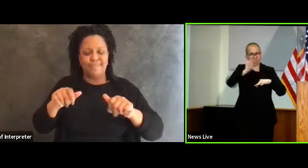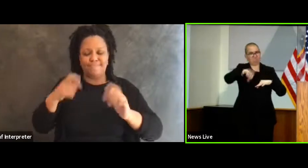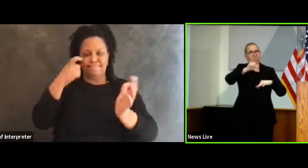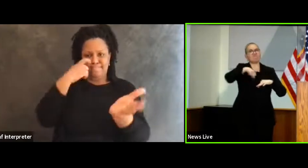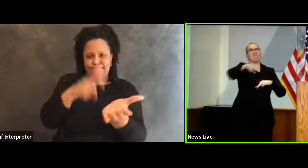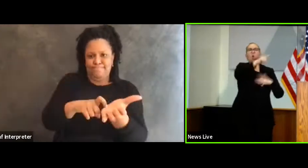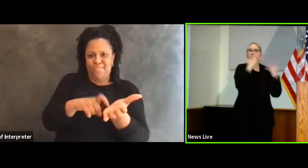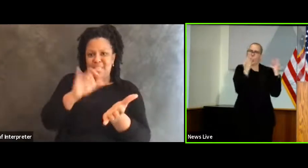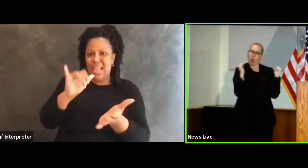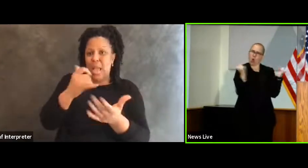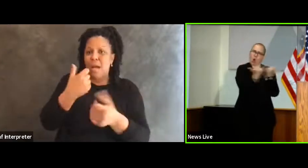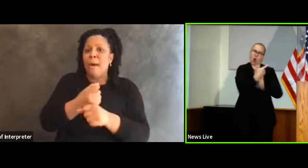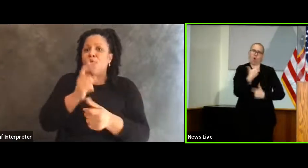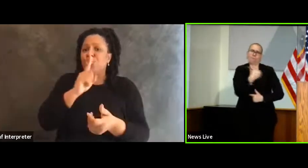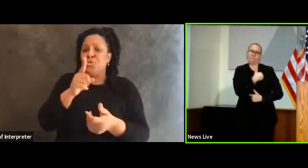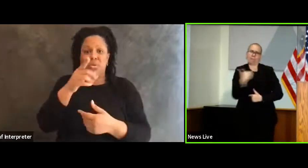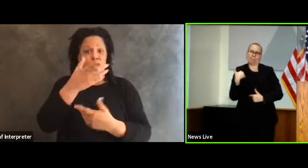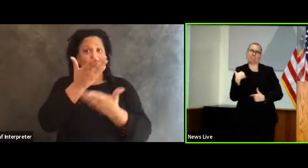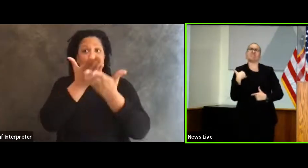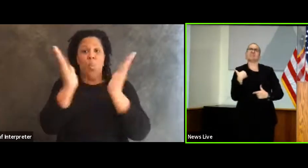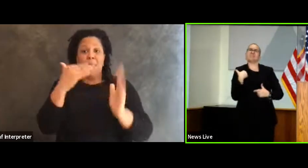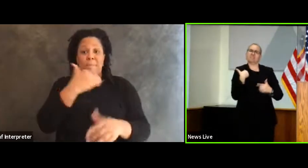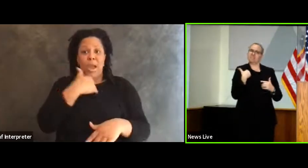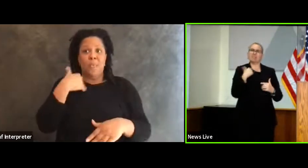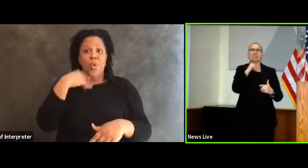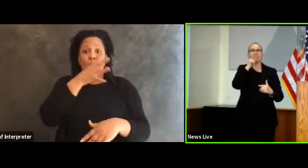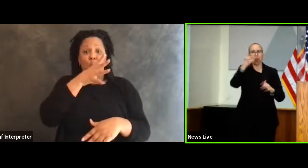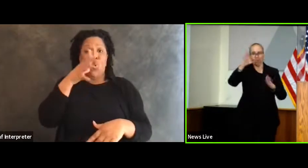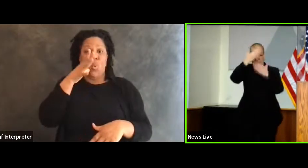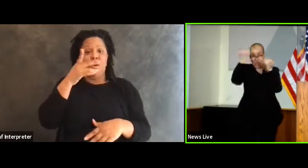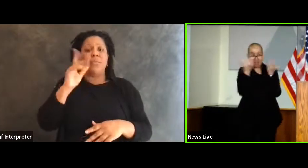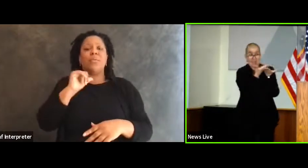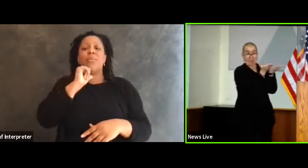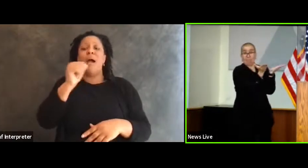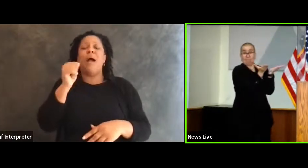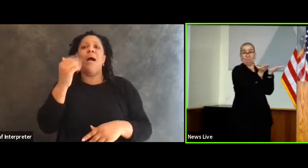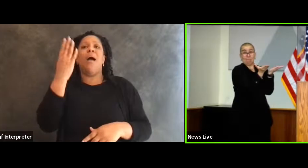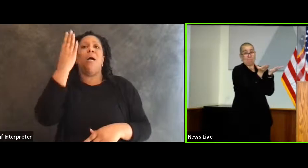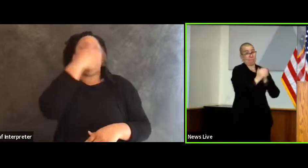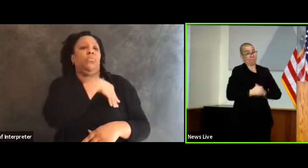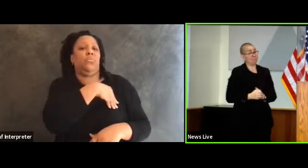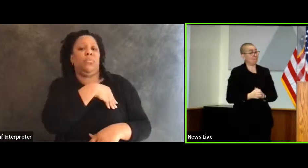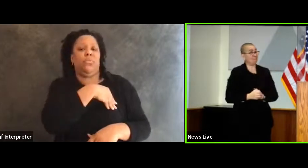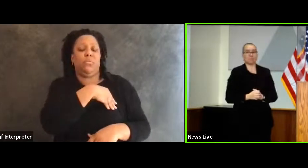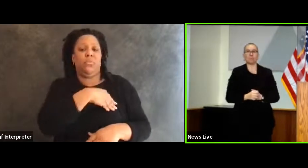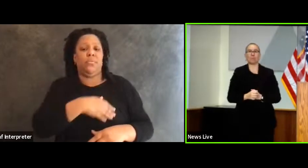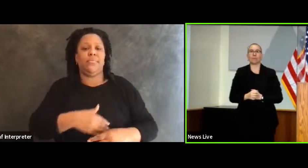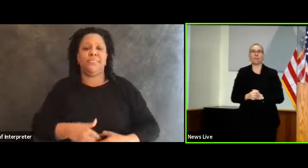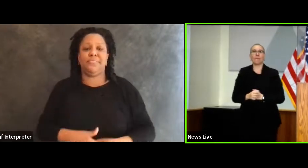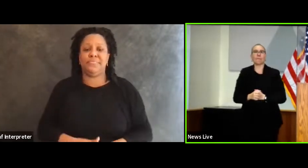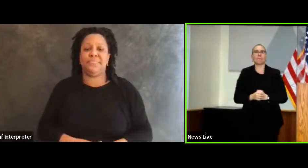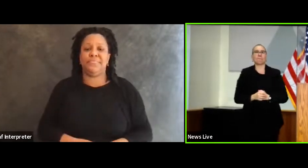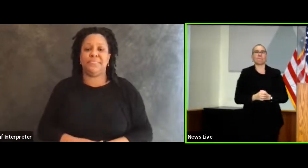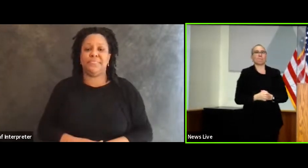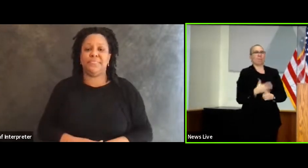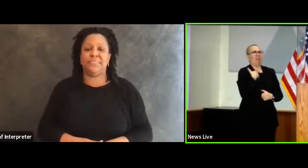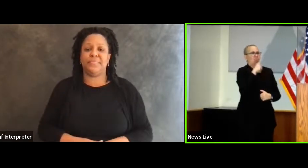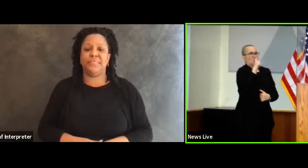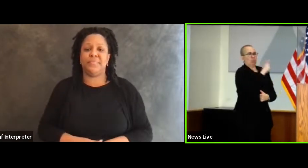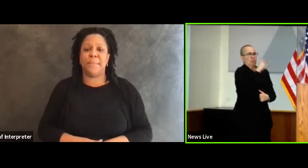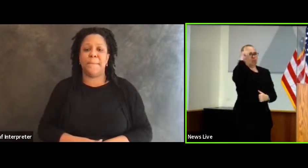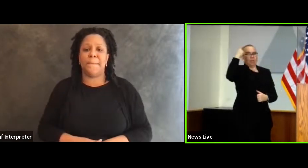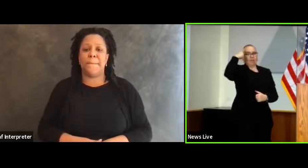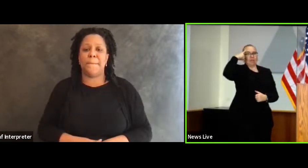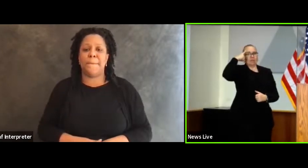not forgotten in this conversation. So just wanted to ask, could be the governor or the speaker, just to